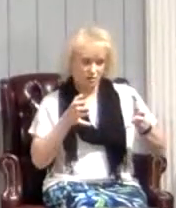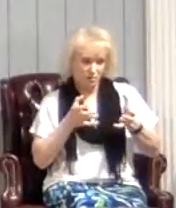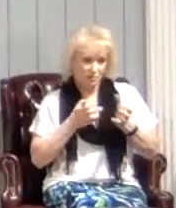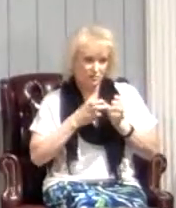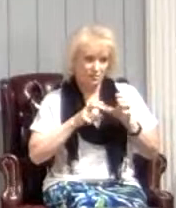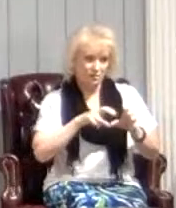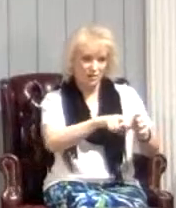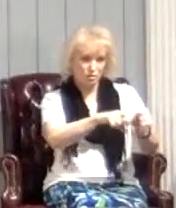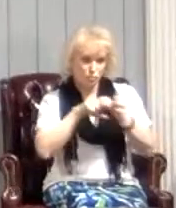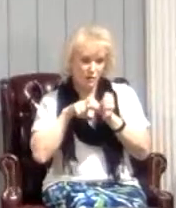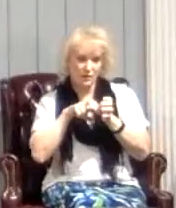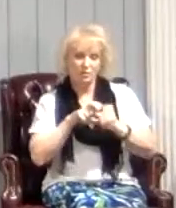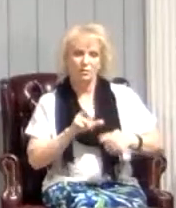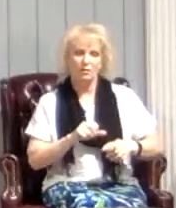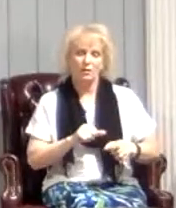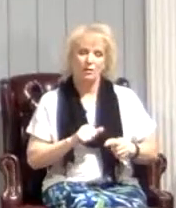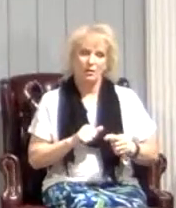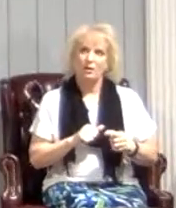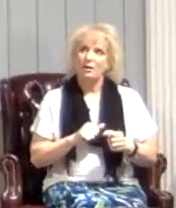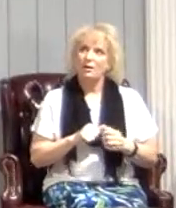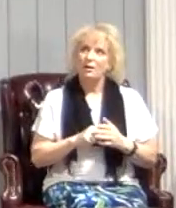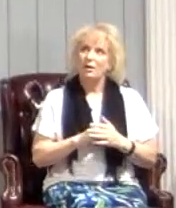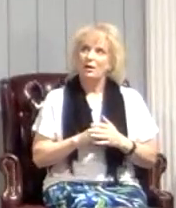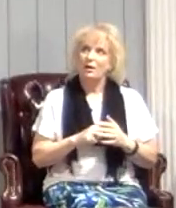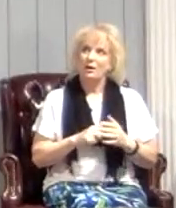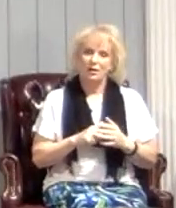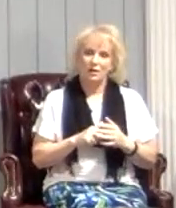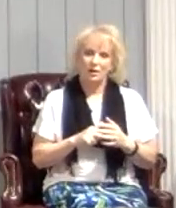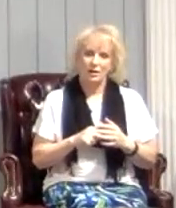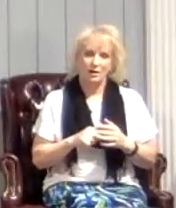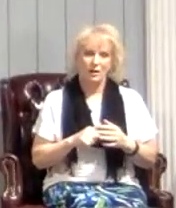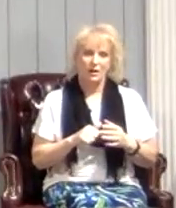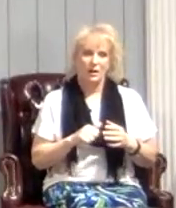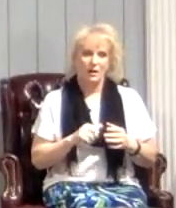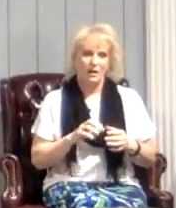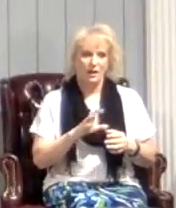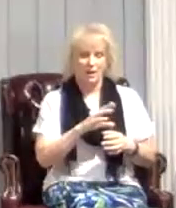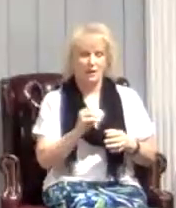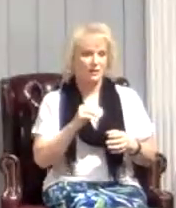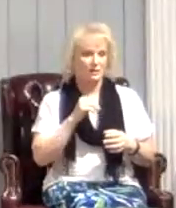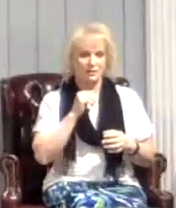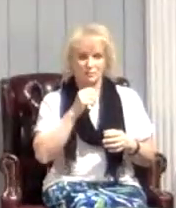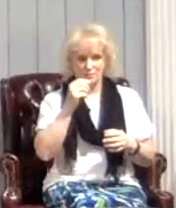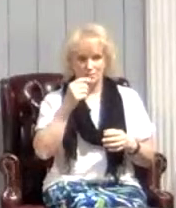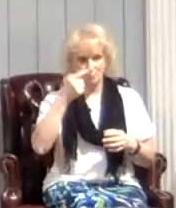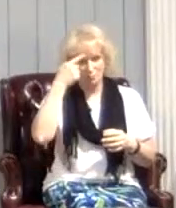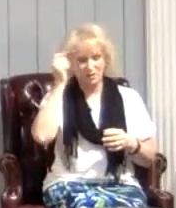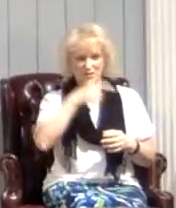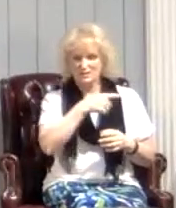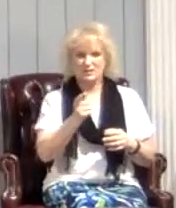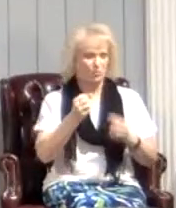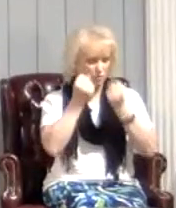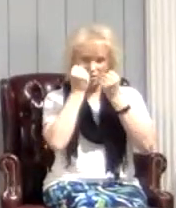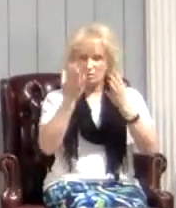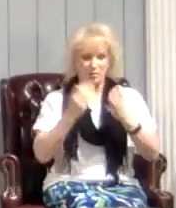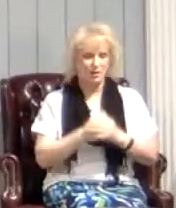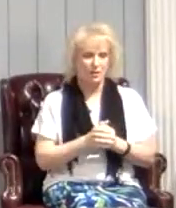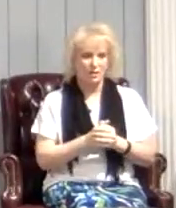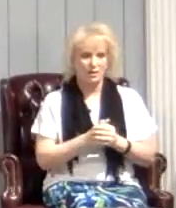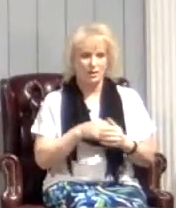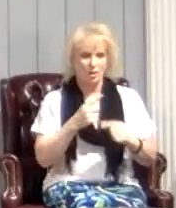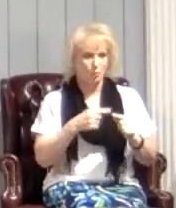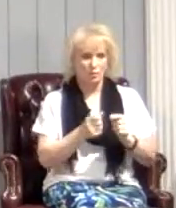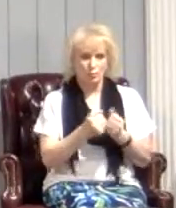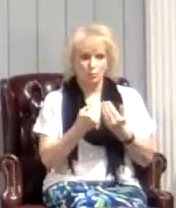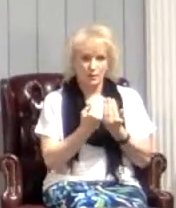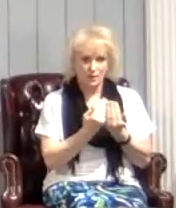When I got them to the house and released them from the trader, they immediately, they took off across the pasture and ran full speed into the fence. And